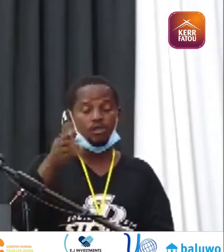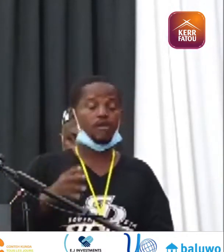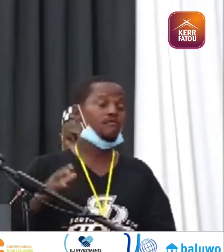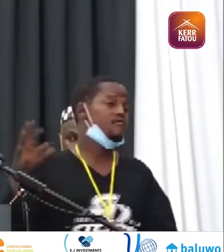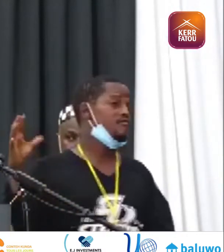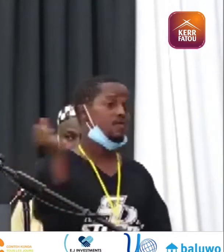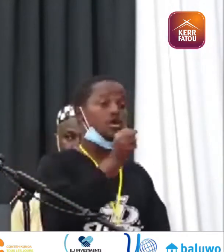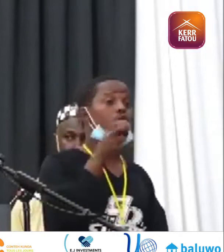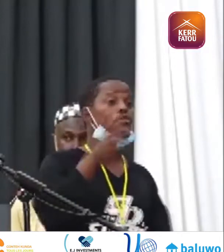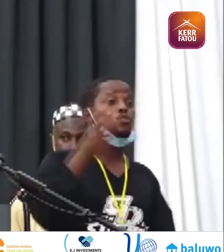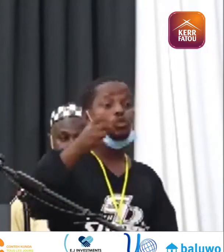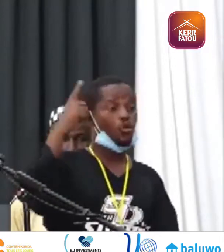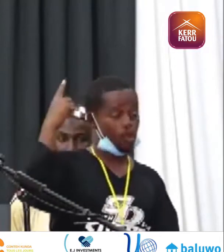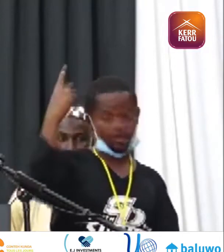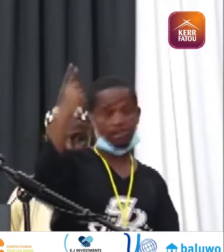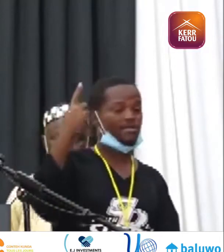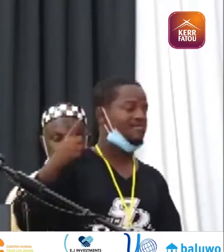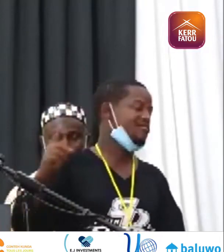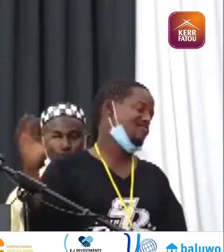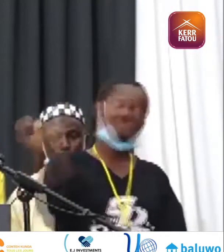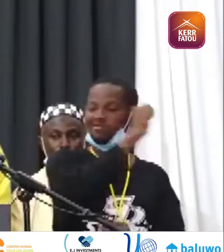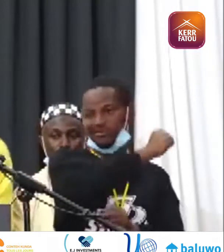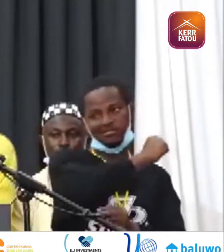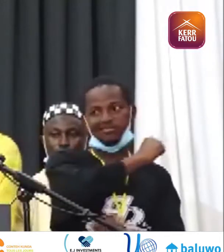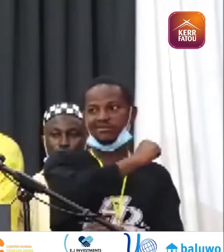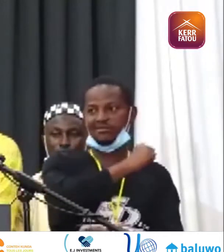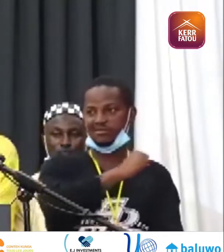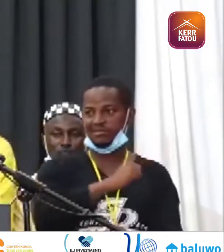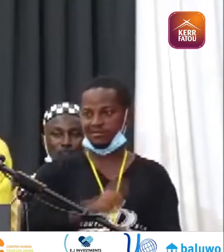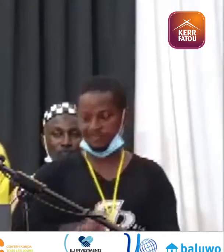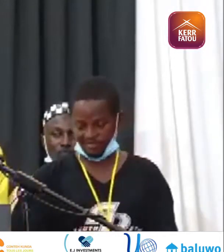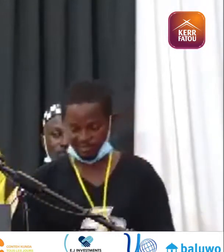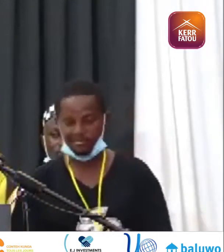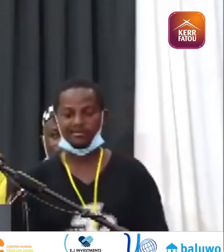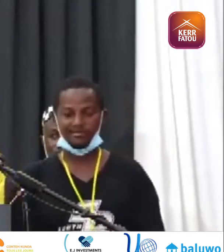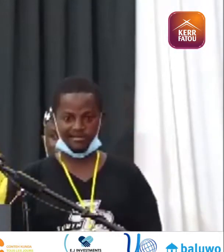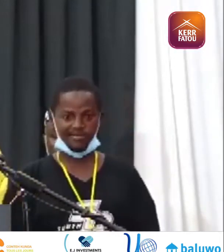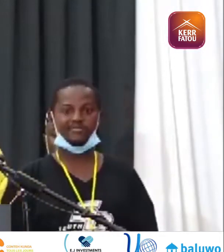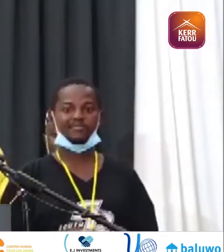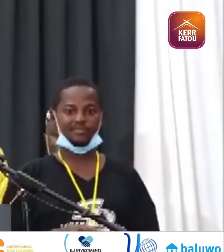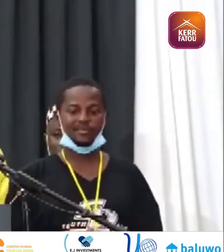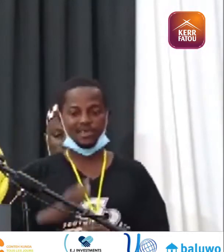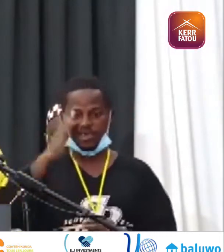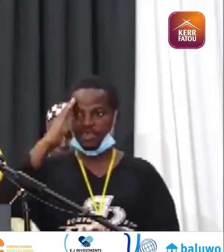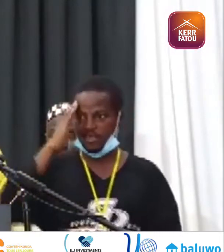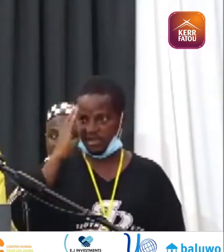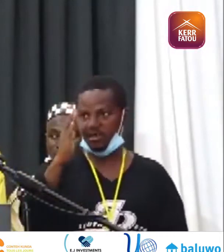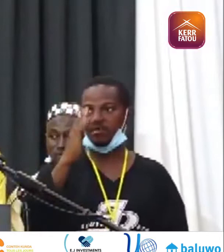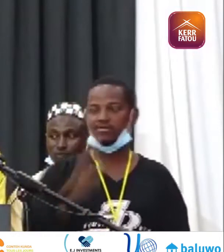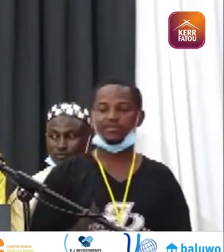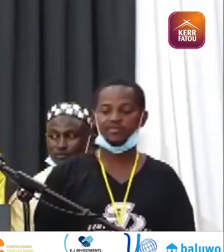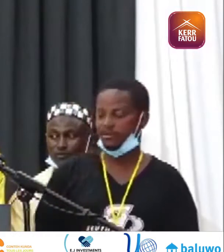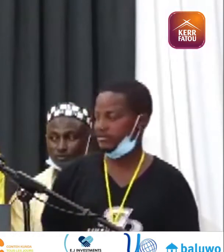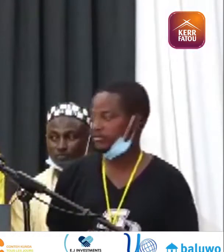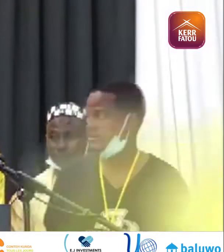victory in 2021 presidential elections. And thank you all.